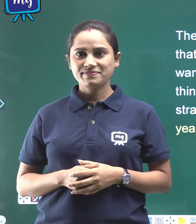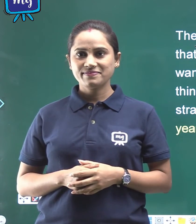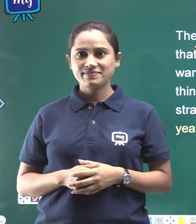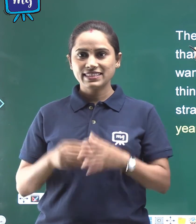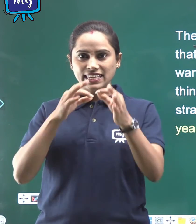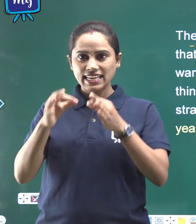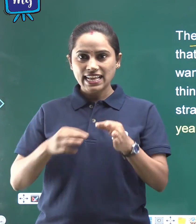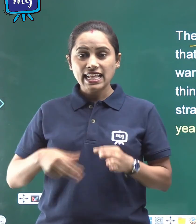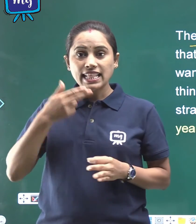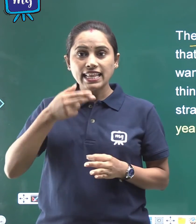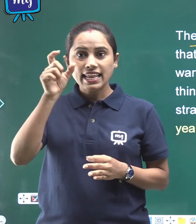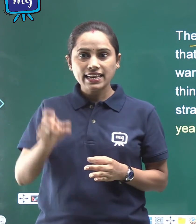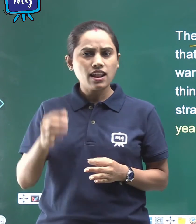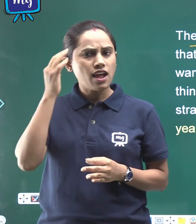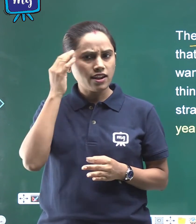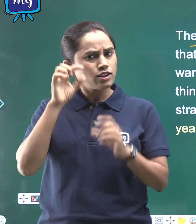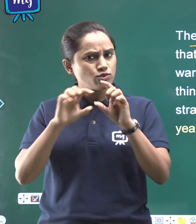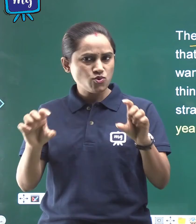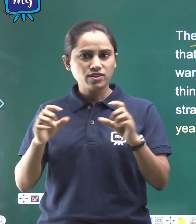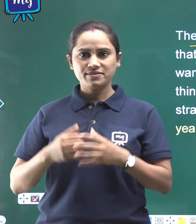The narrator understood